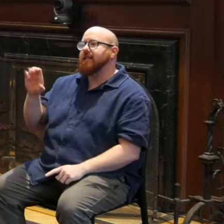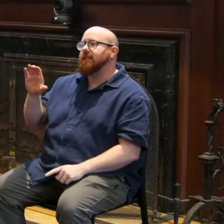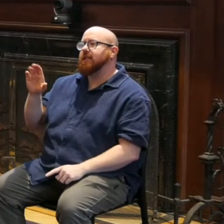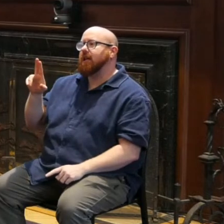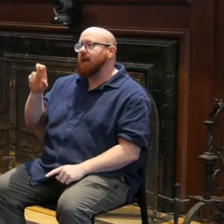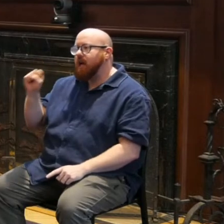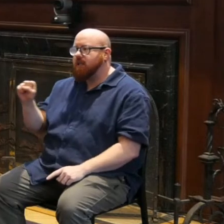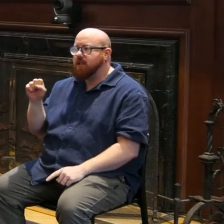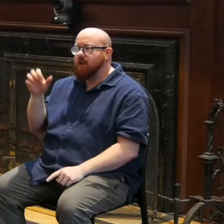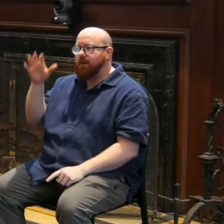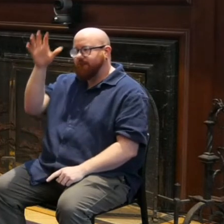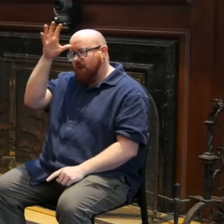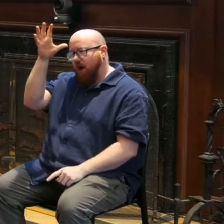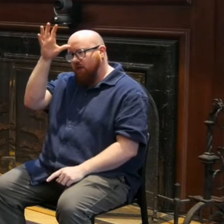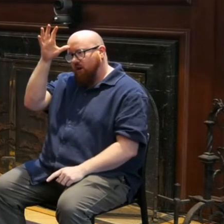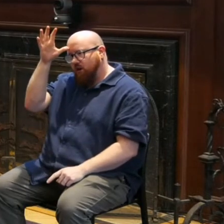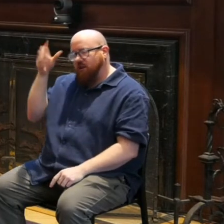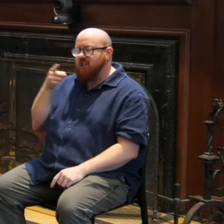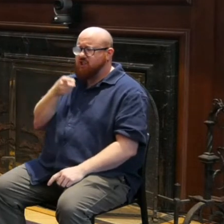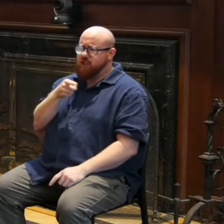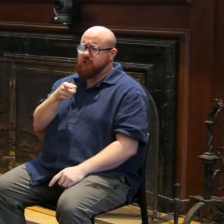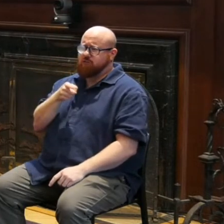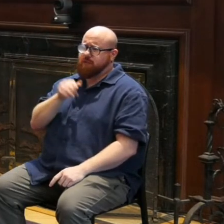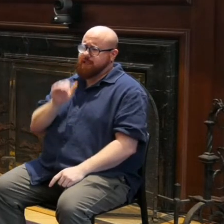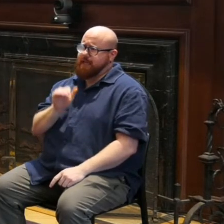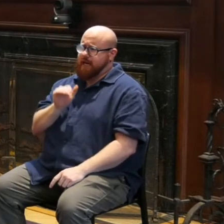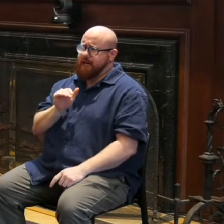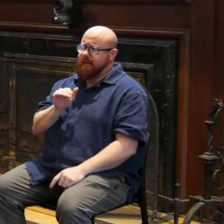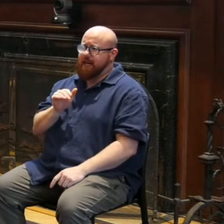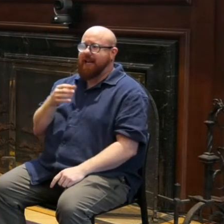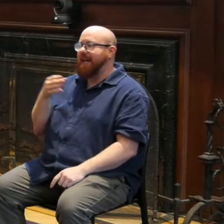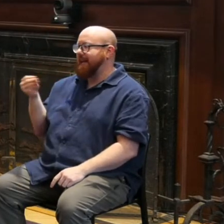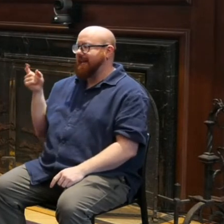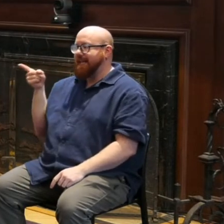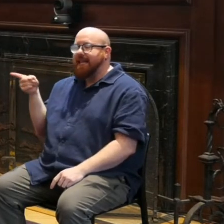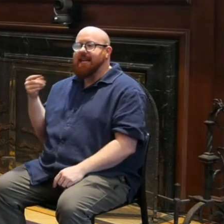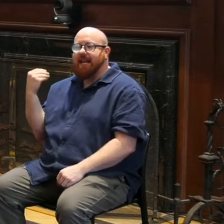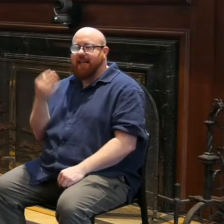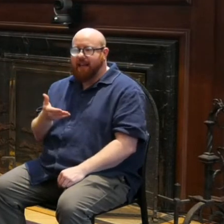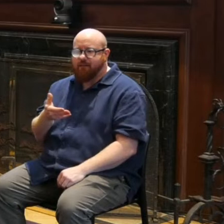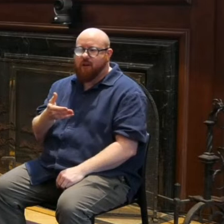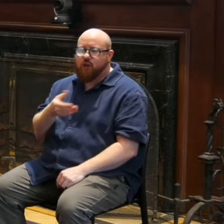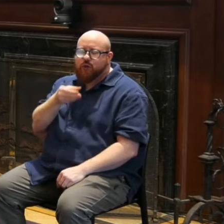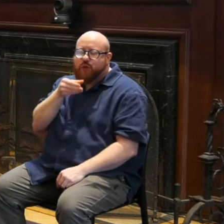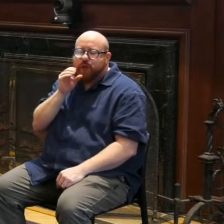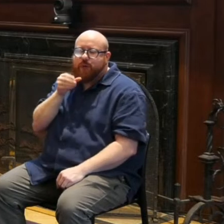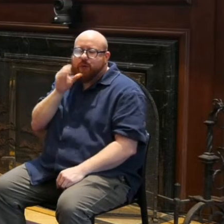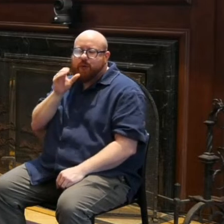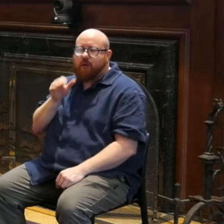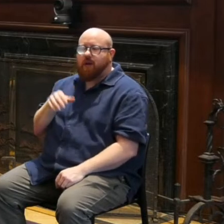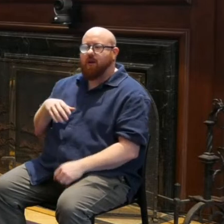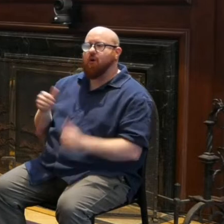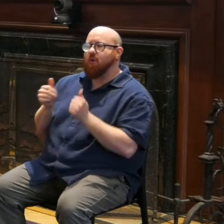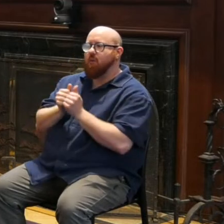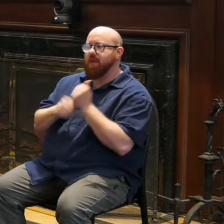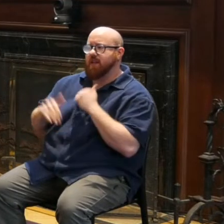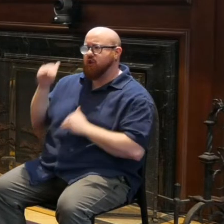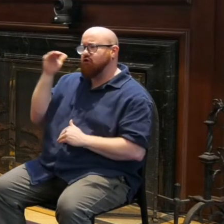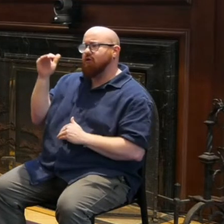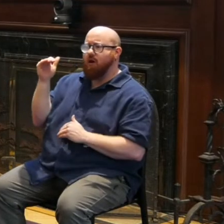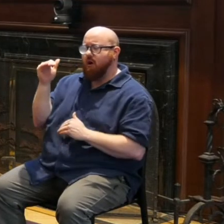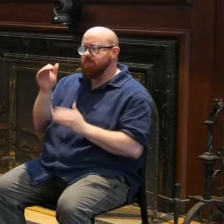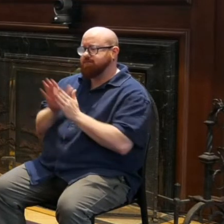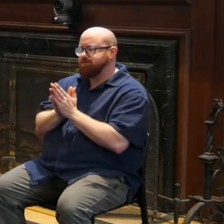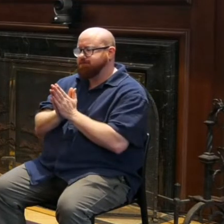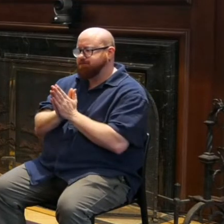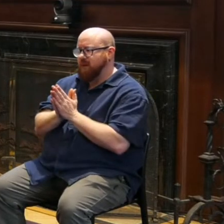he gave her sips and spoons as he wrote with his tall script in the margins of a secondhand book, or